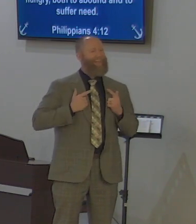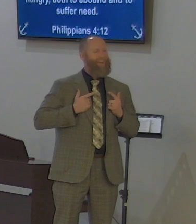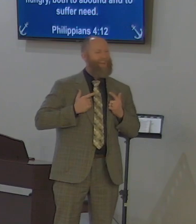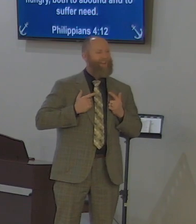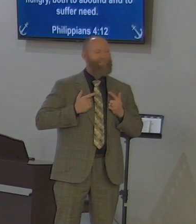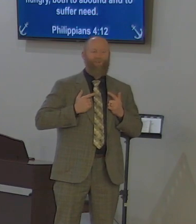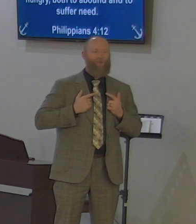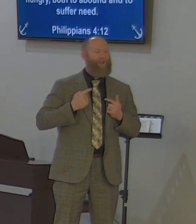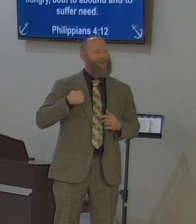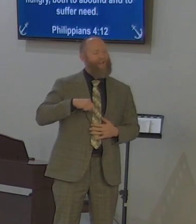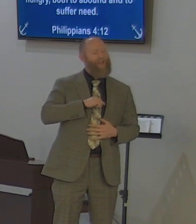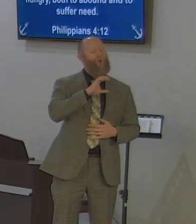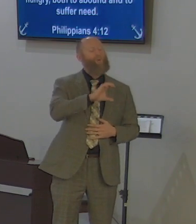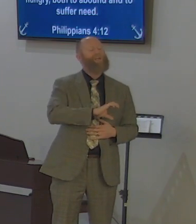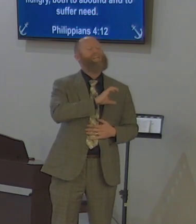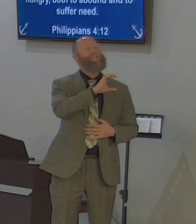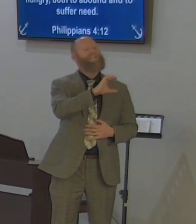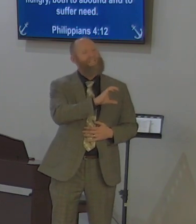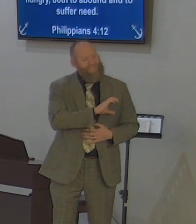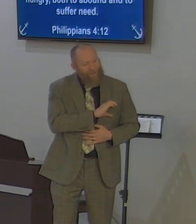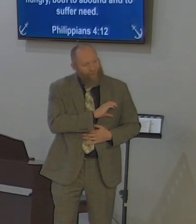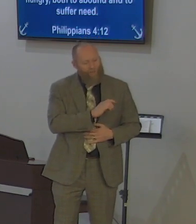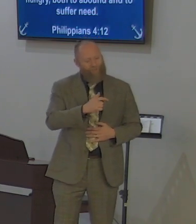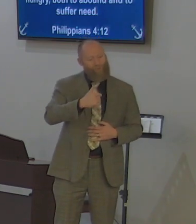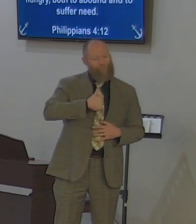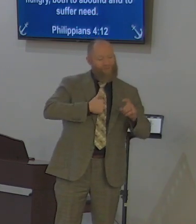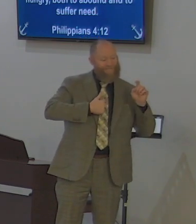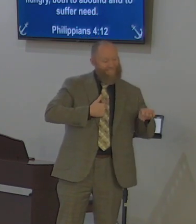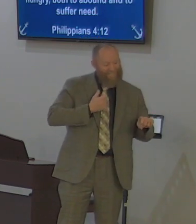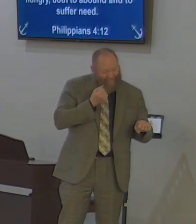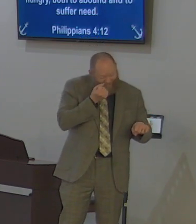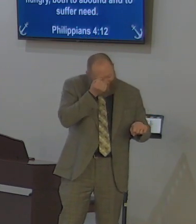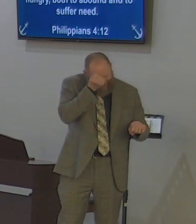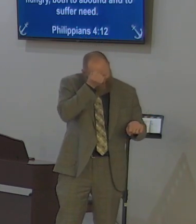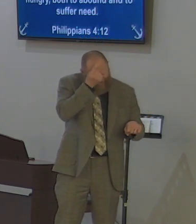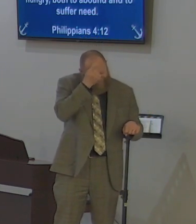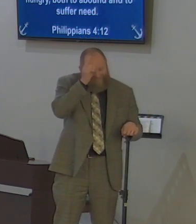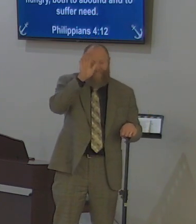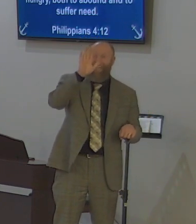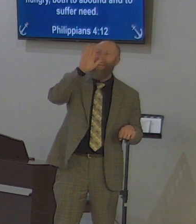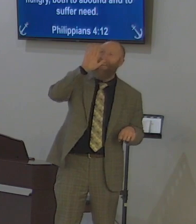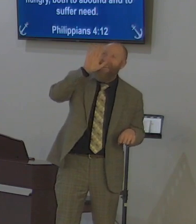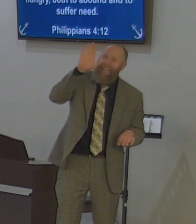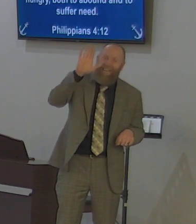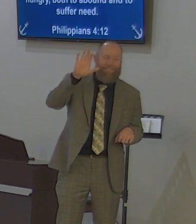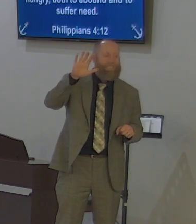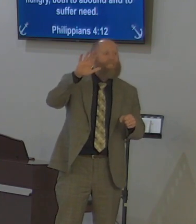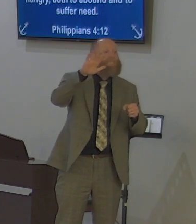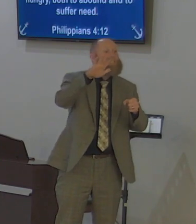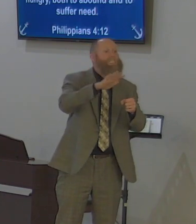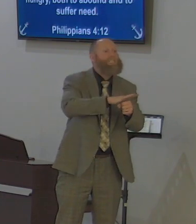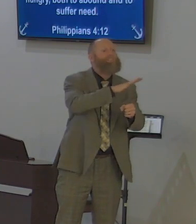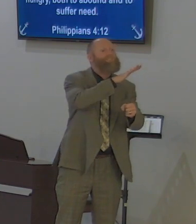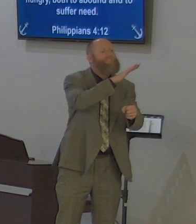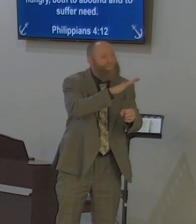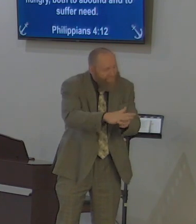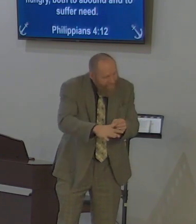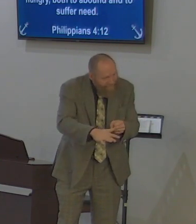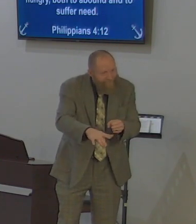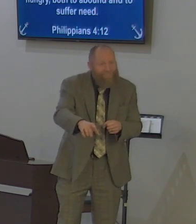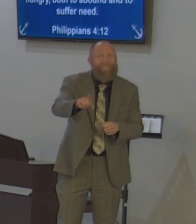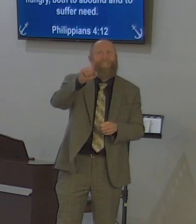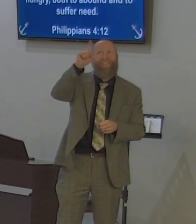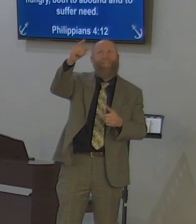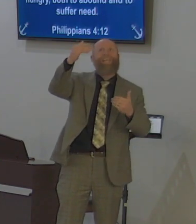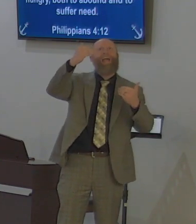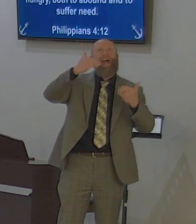are. And about understanding the sufficiency of Christ and being contented with no matter what he gives. This abasing